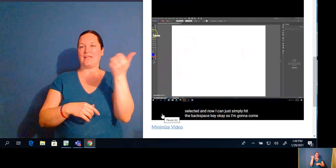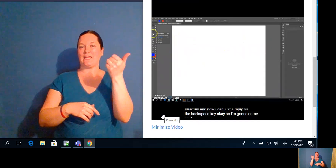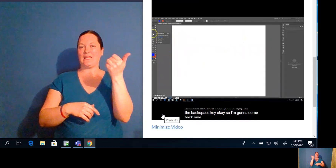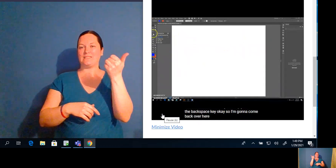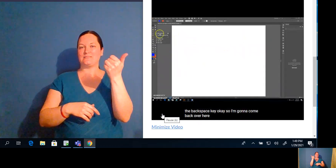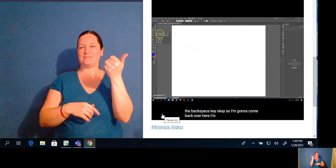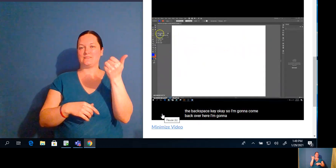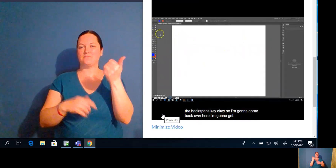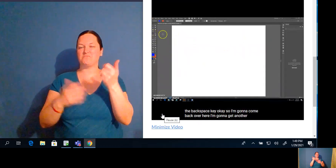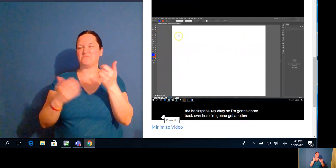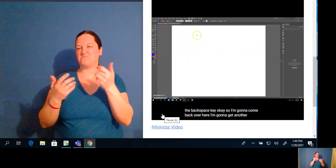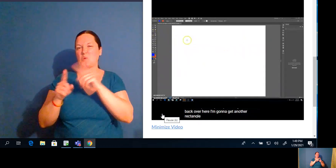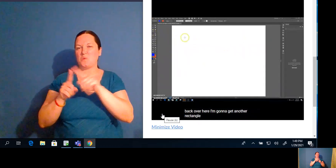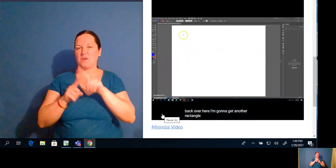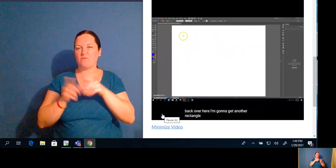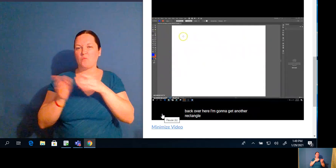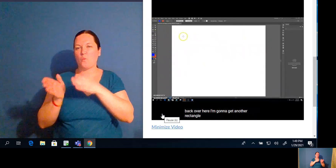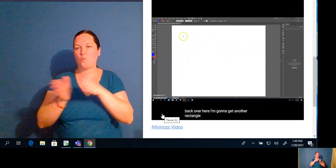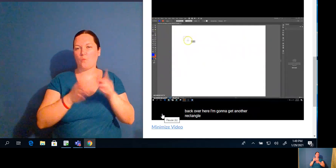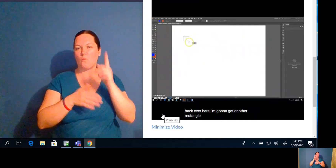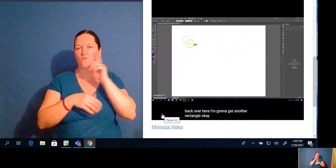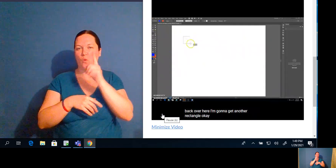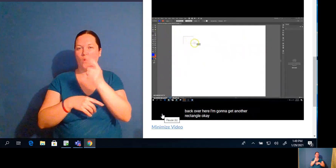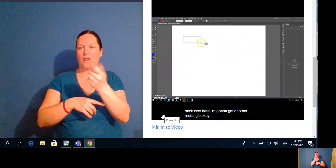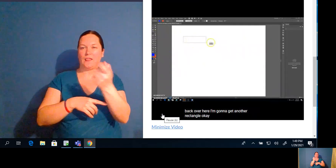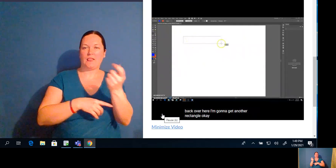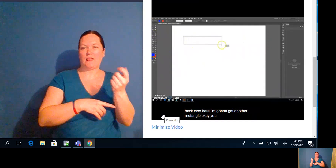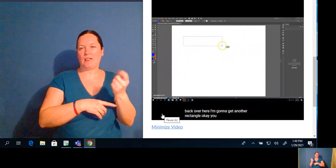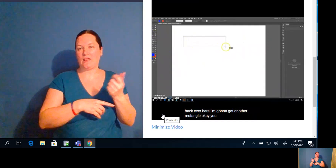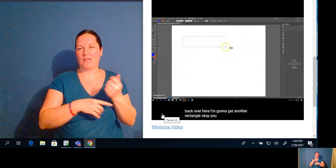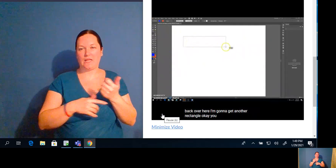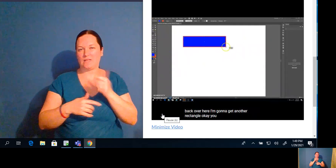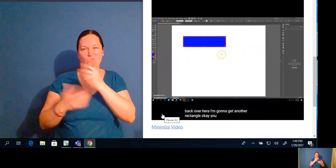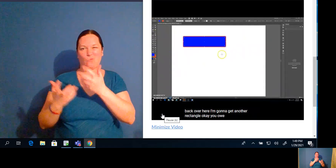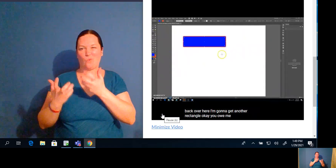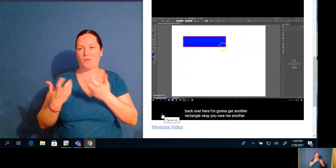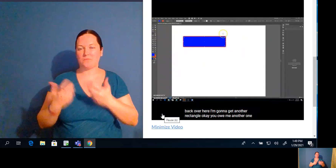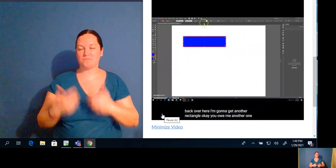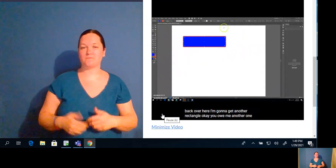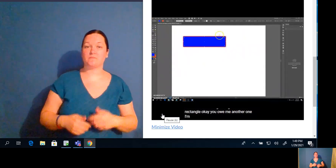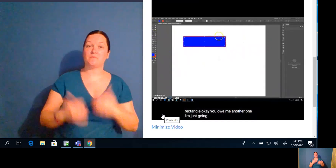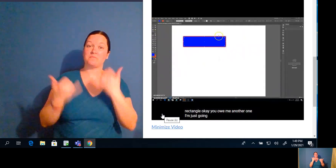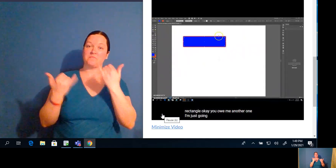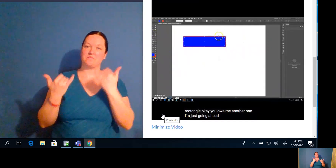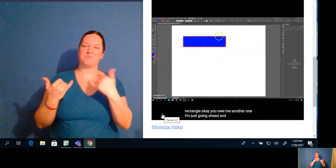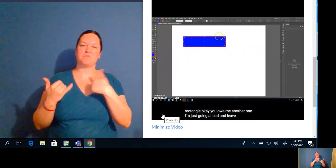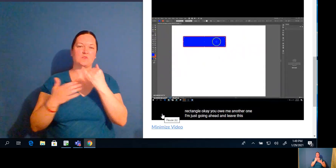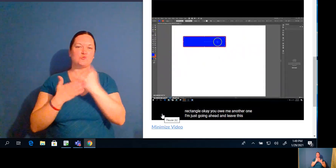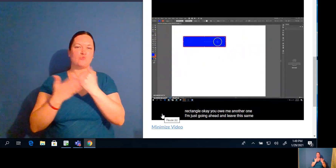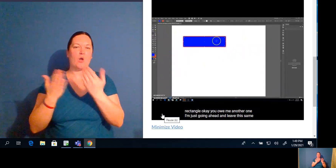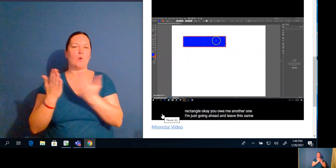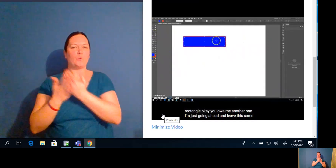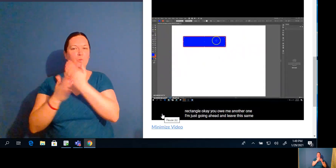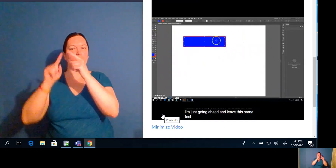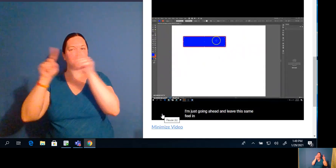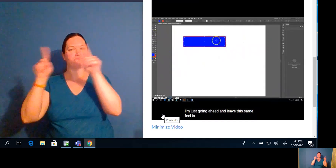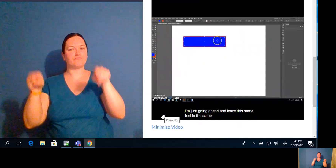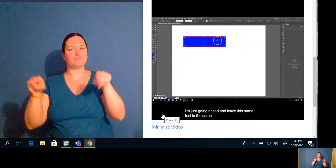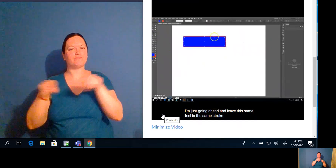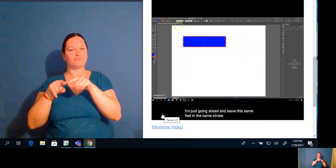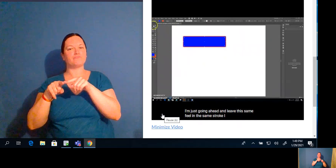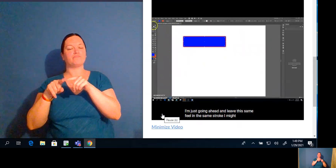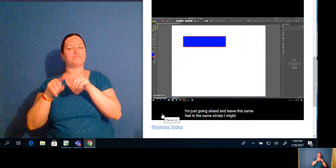So I'm going to come back over here. I'm going to get another rectangle. Okay. Draw me another one. I'm just going ahead and leave this